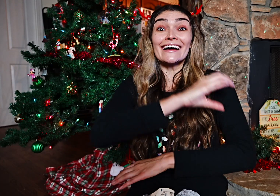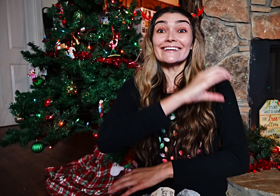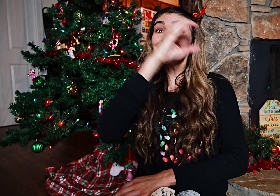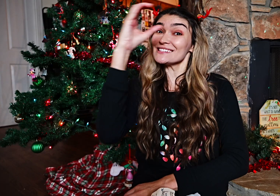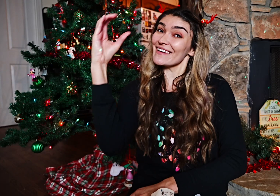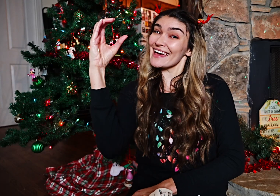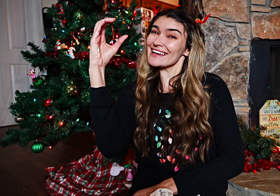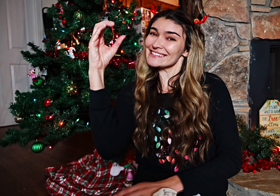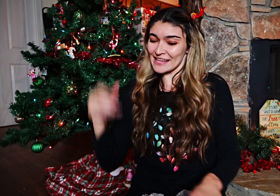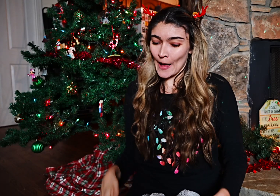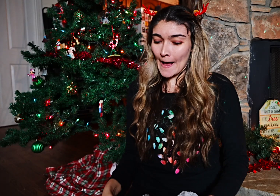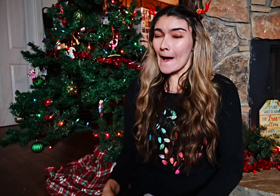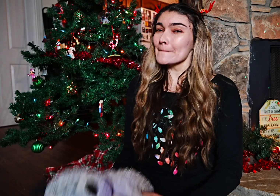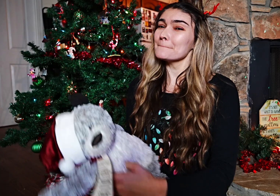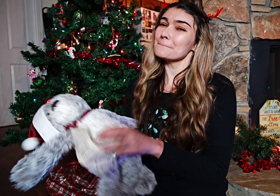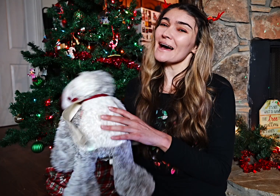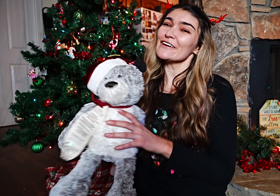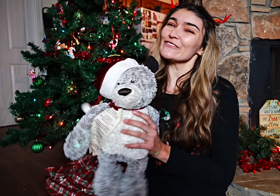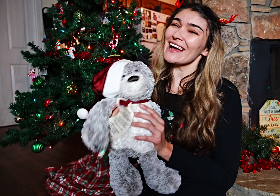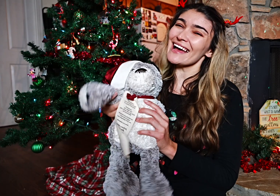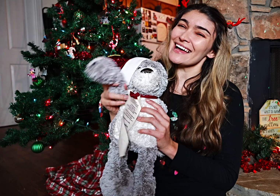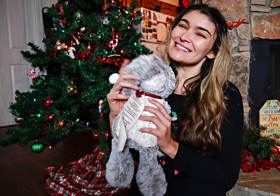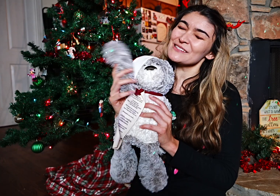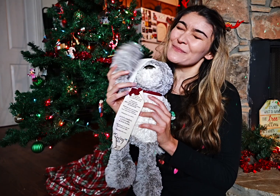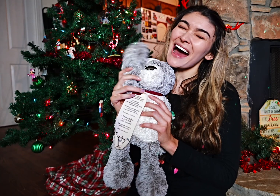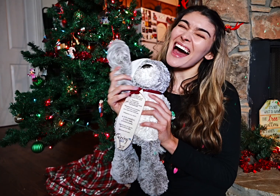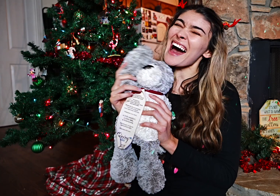Merry Christmas! Bye, friends. Bye.